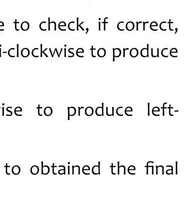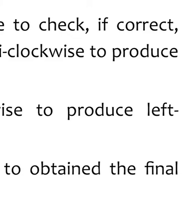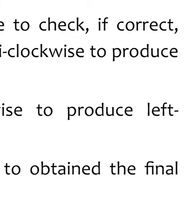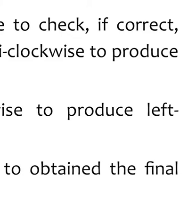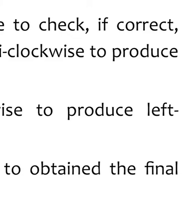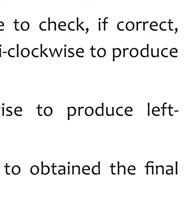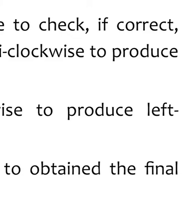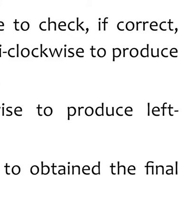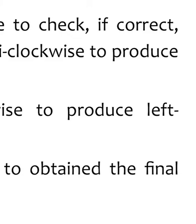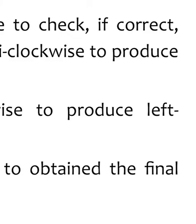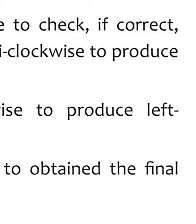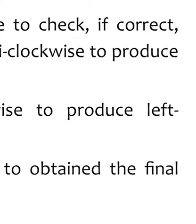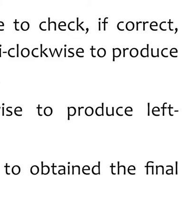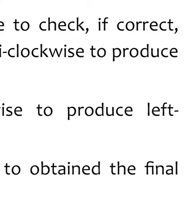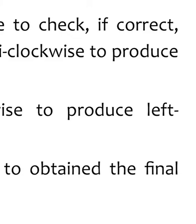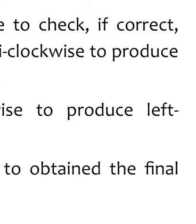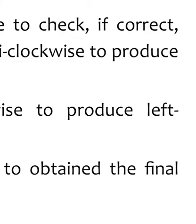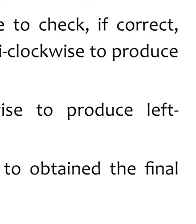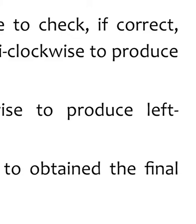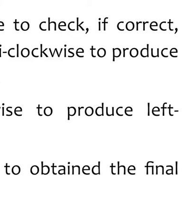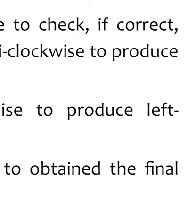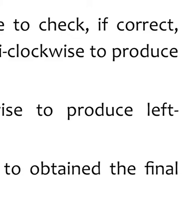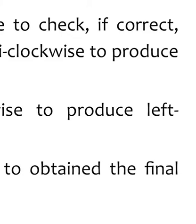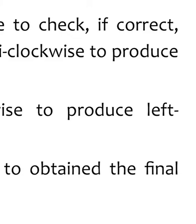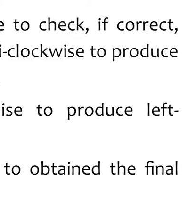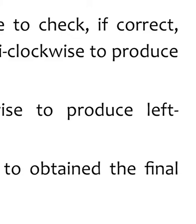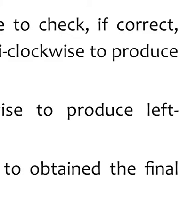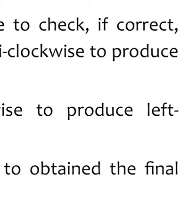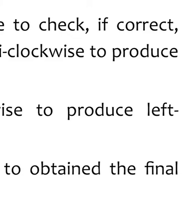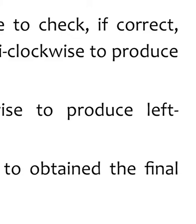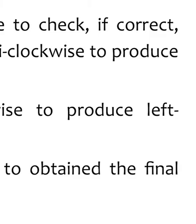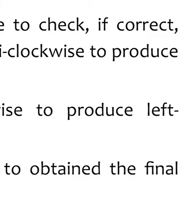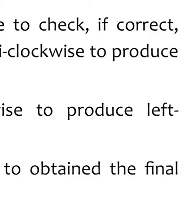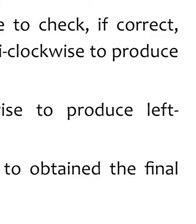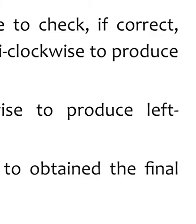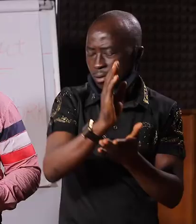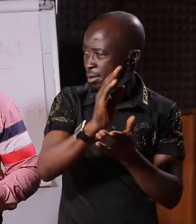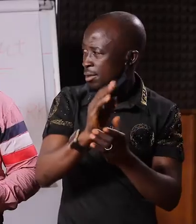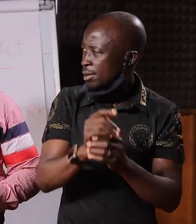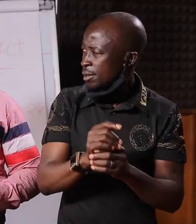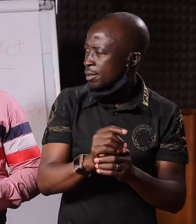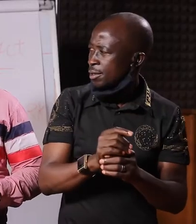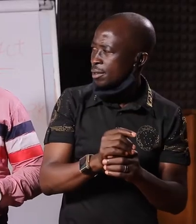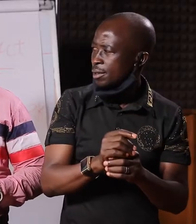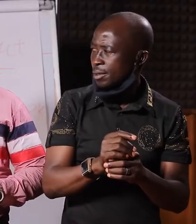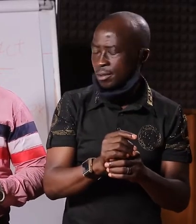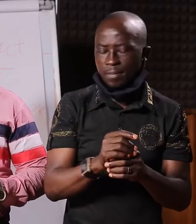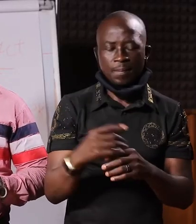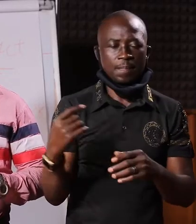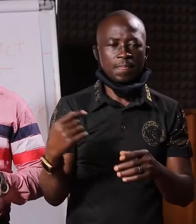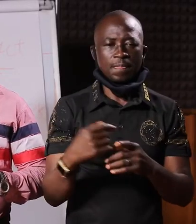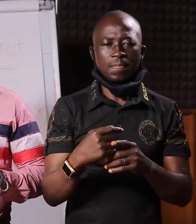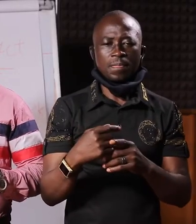take another cut anti-clockwise to produce right-handed thread. We are